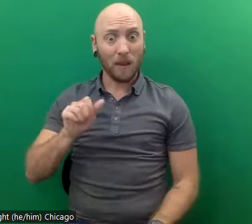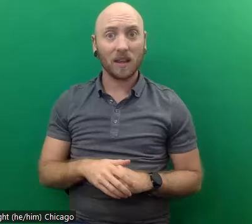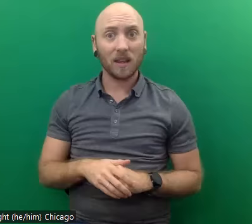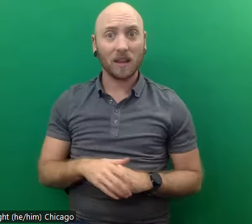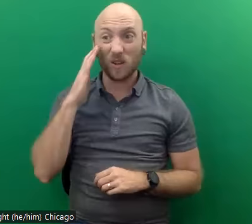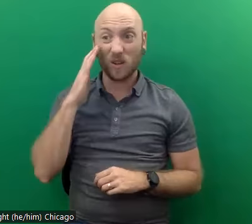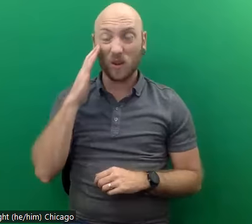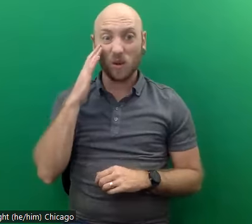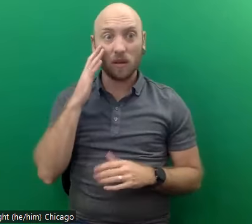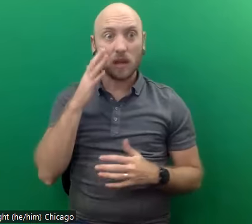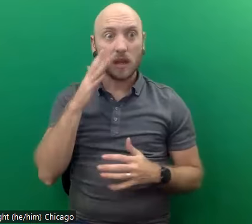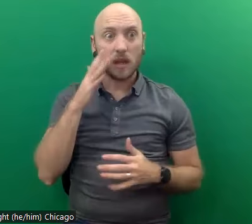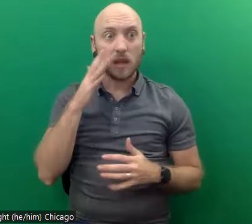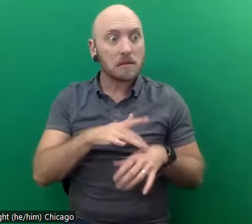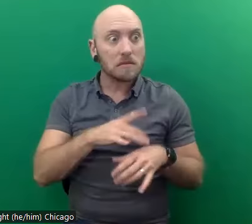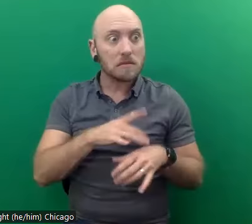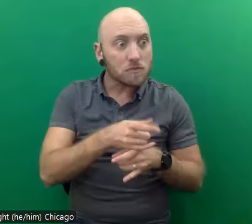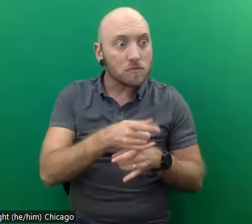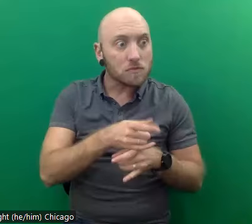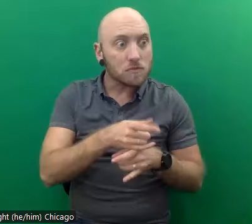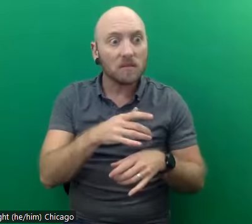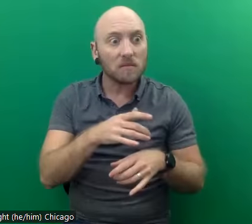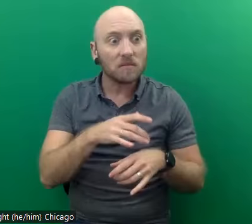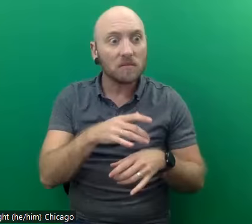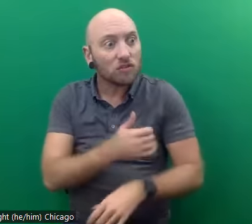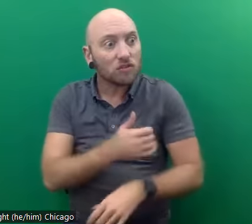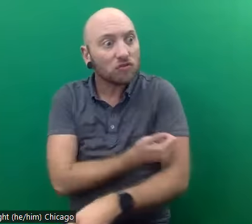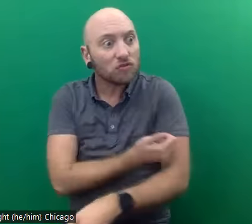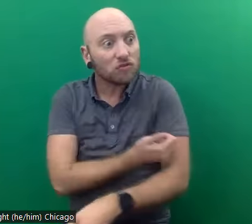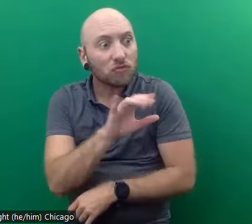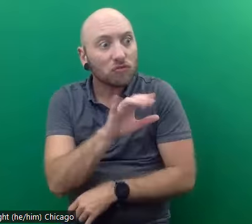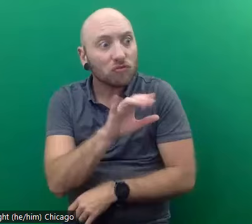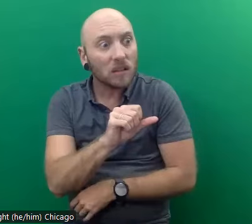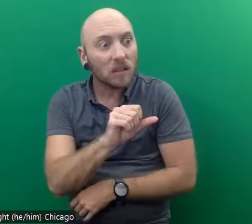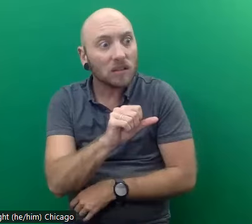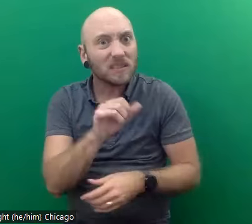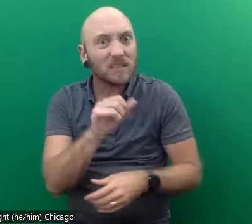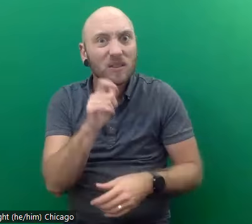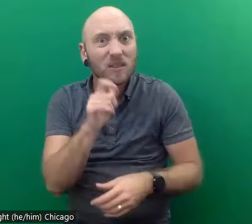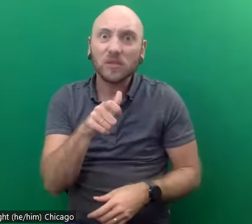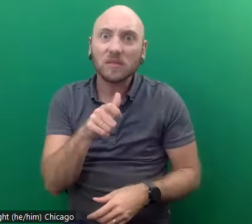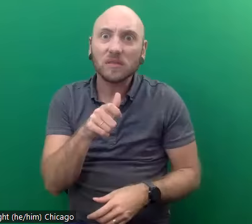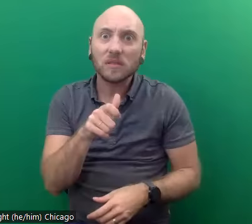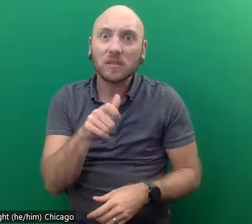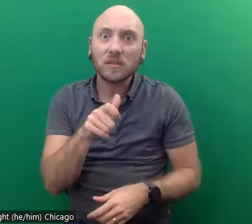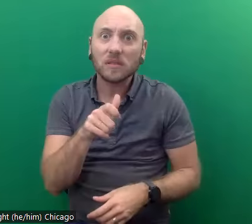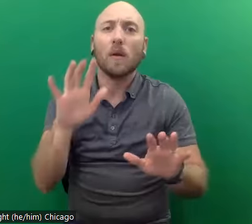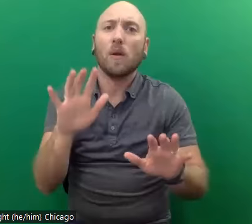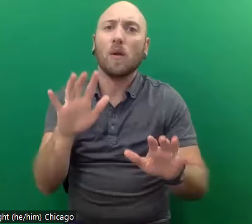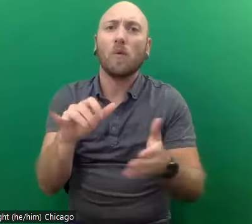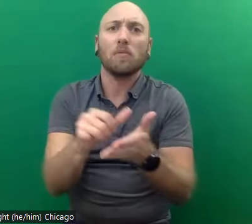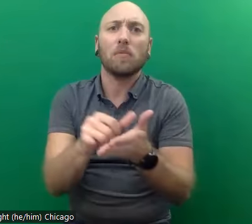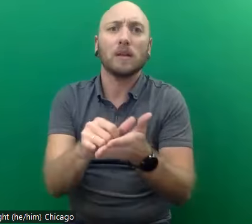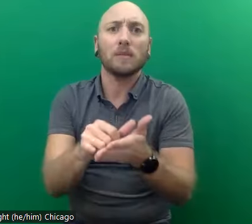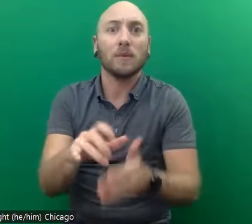or drugs ever again. And I thought it was too good to be true, because I kept seeing the word God, and I hated God, and I resented God,